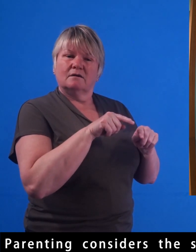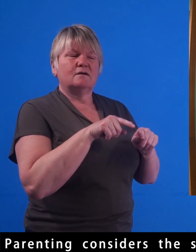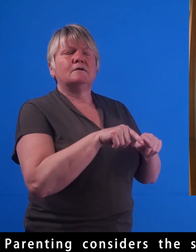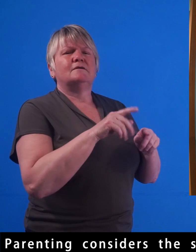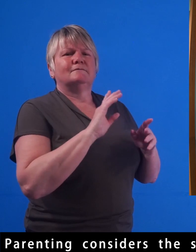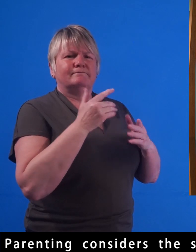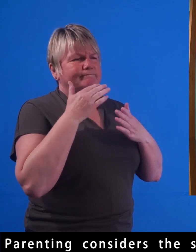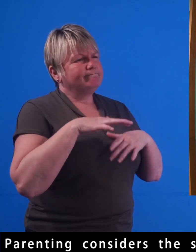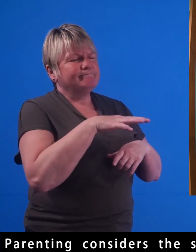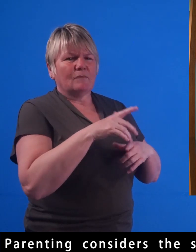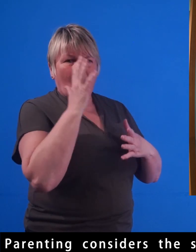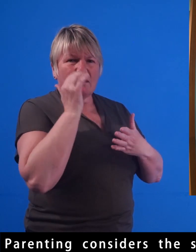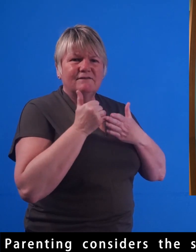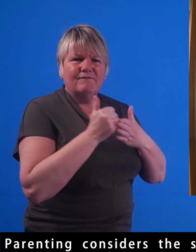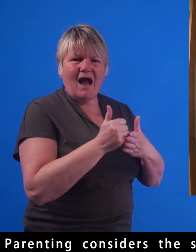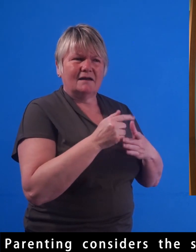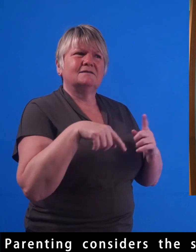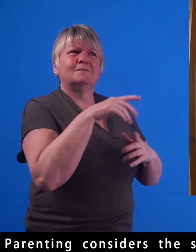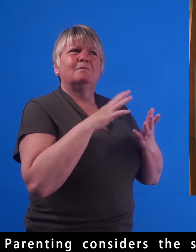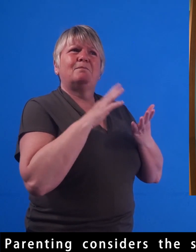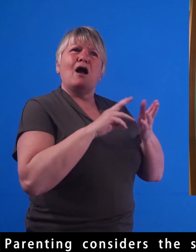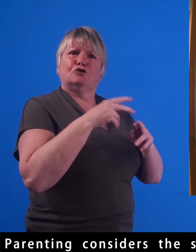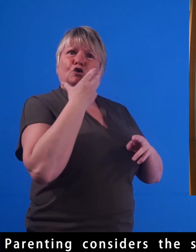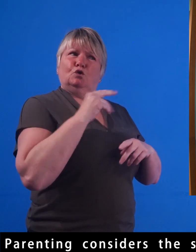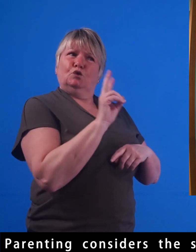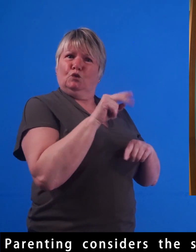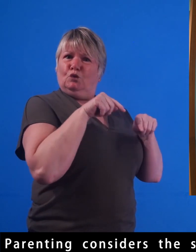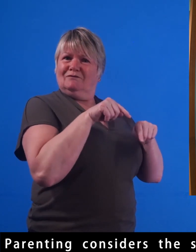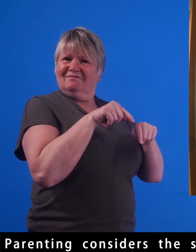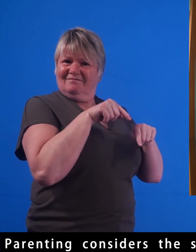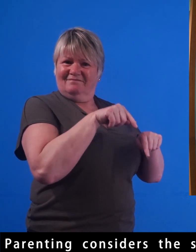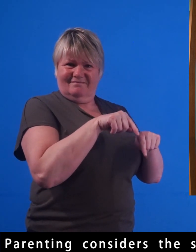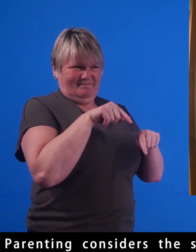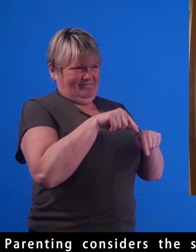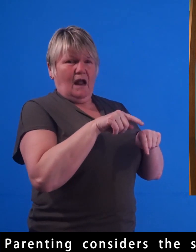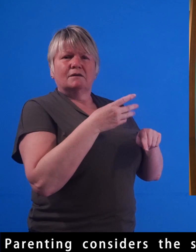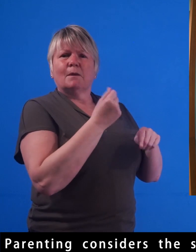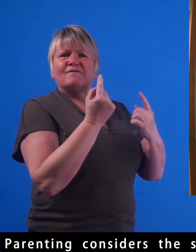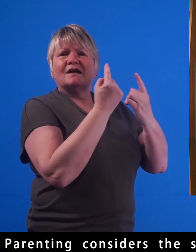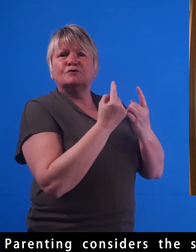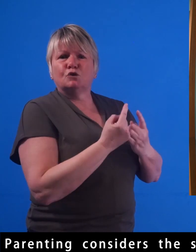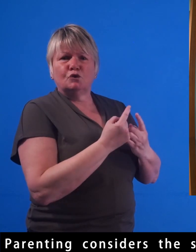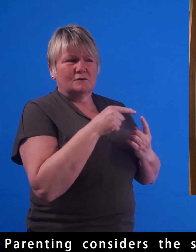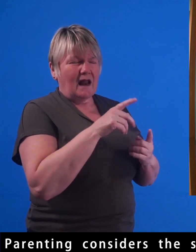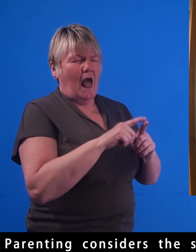Parenting considers the sources of advice parents have used and some of the issues which they've grappled